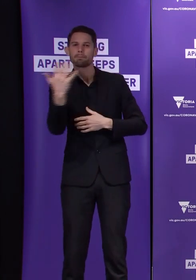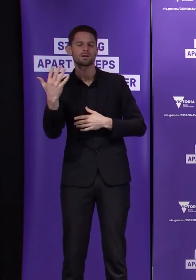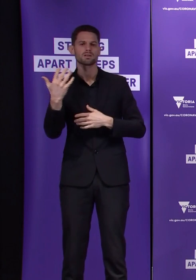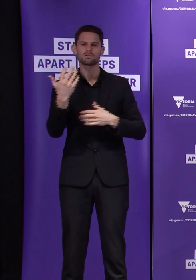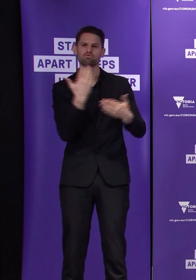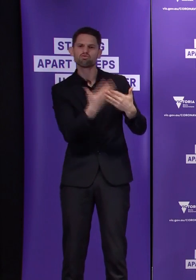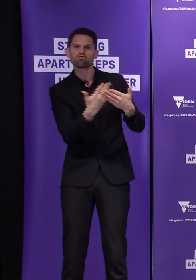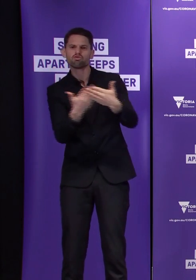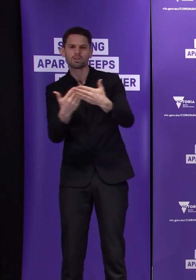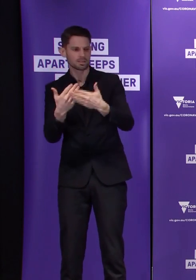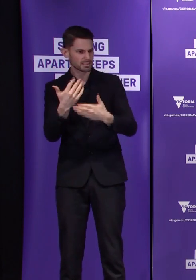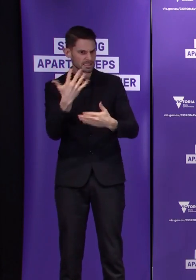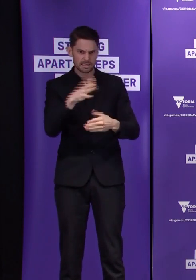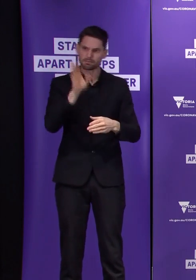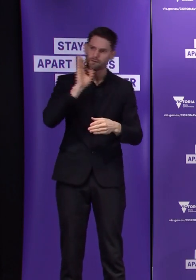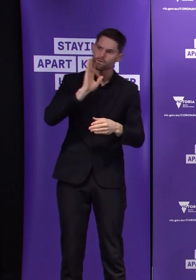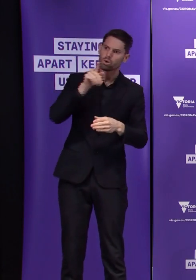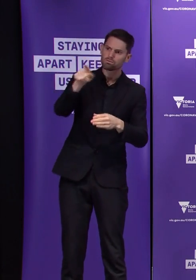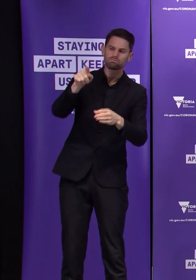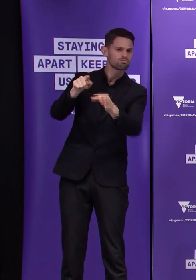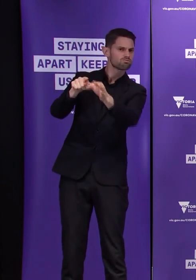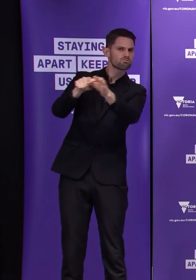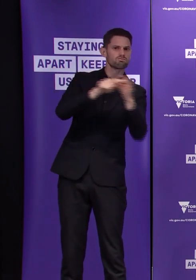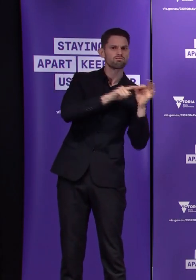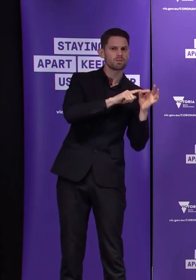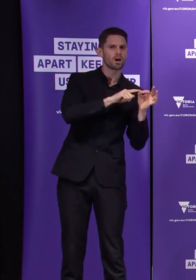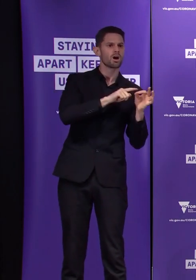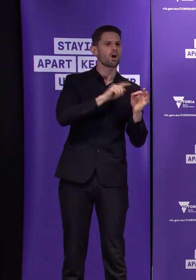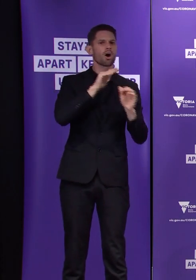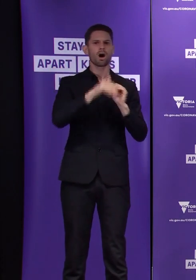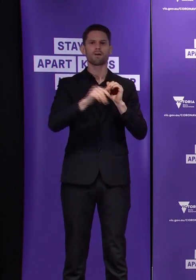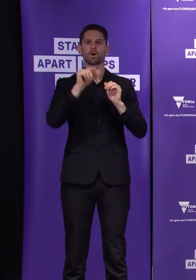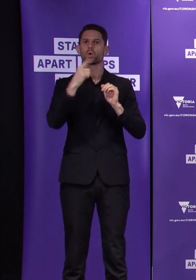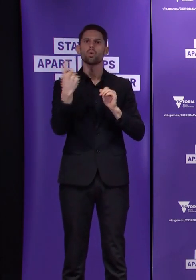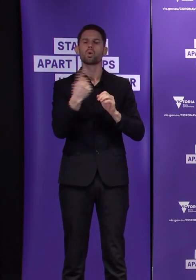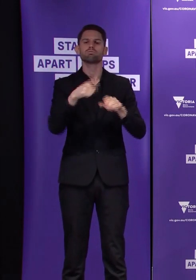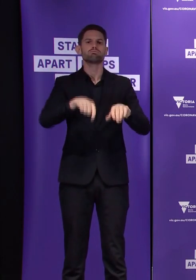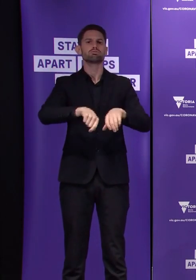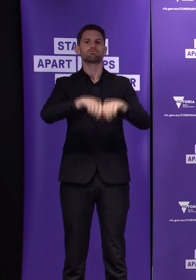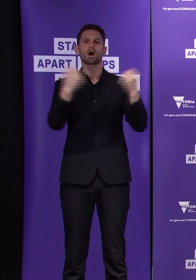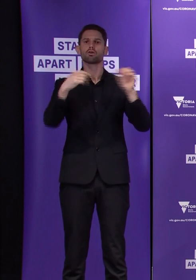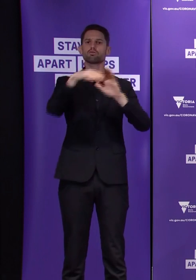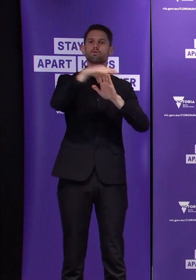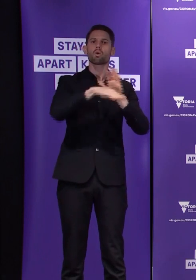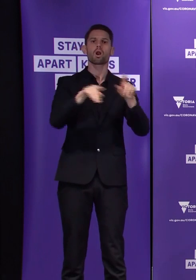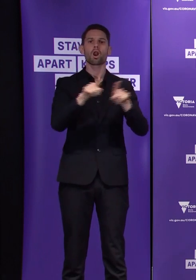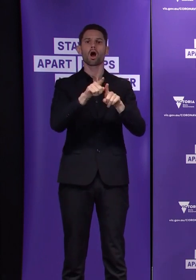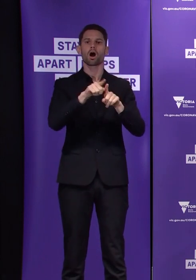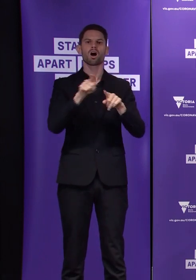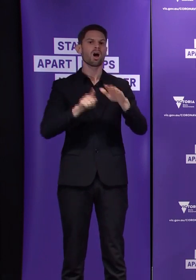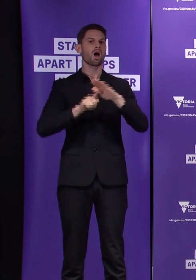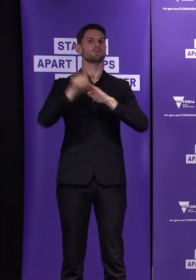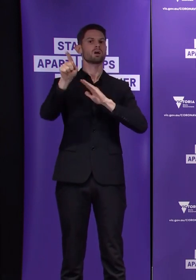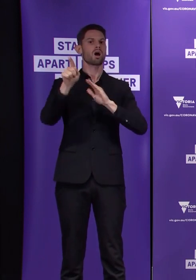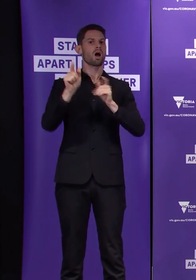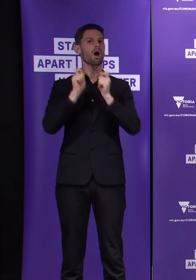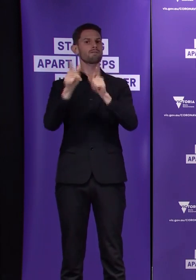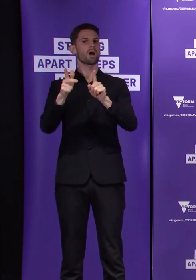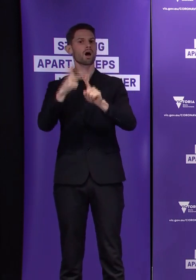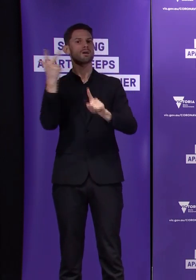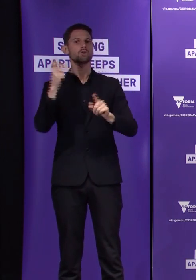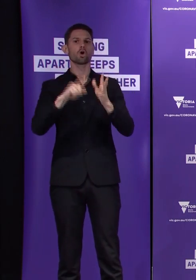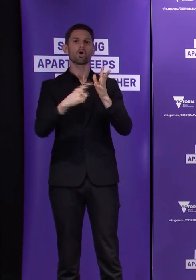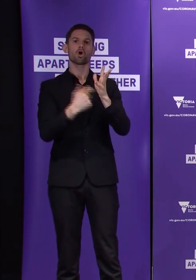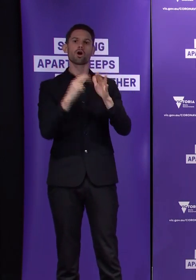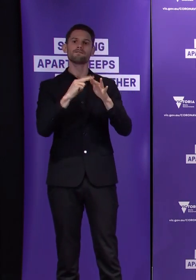from some of the questions that Candice was asking before, curfew, all the different fines, and that would involve